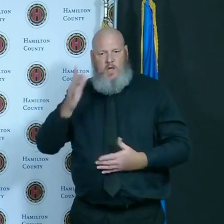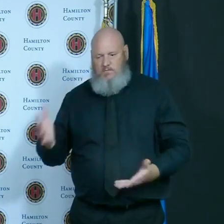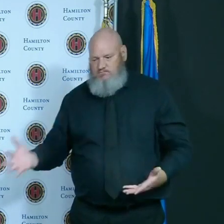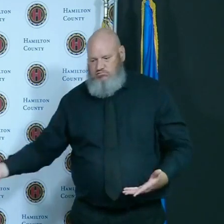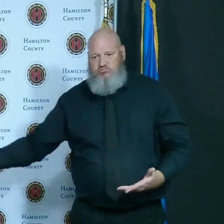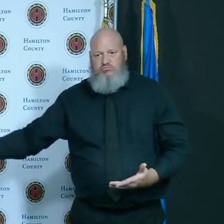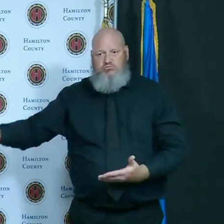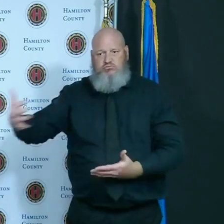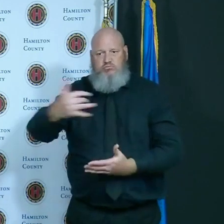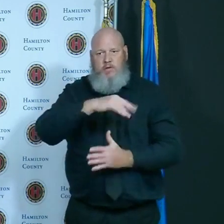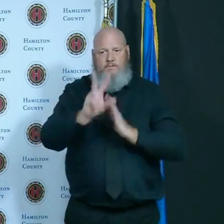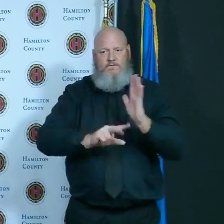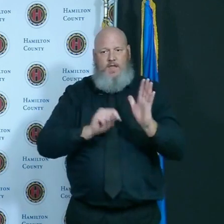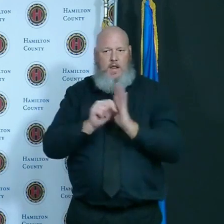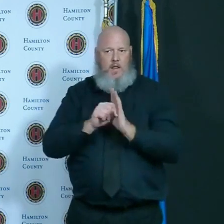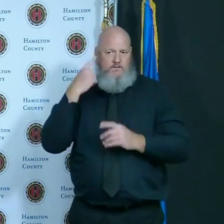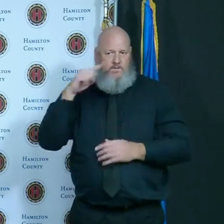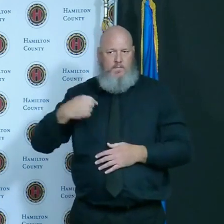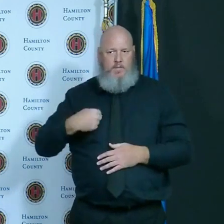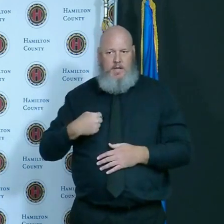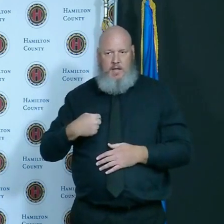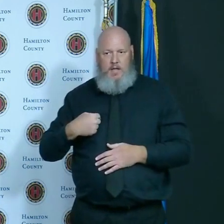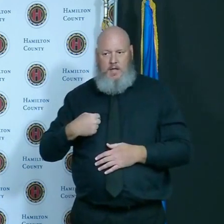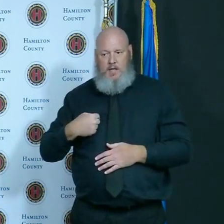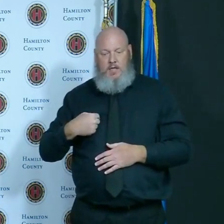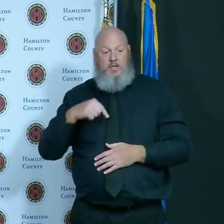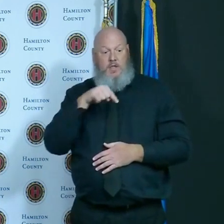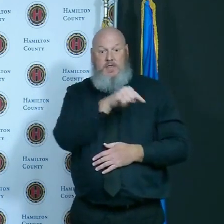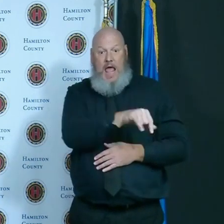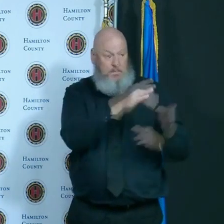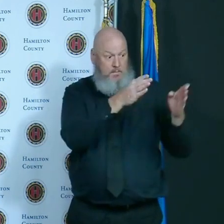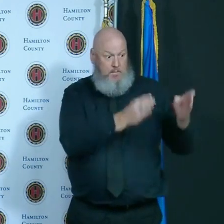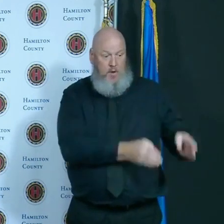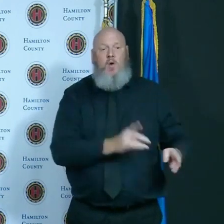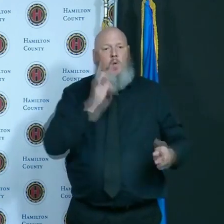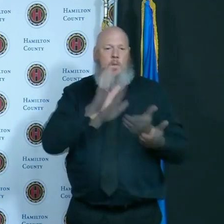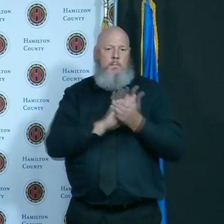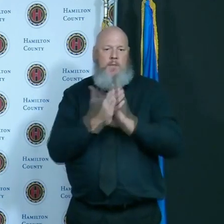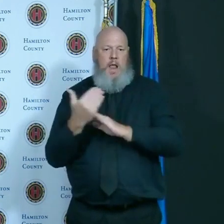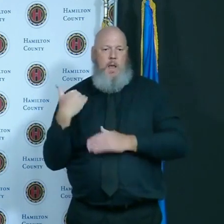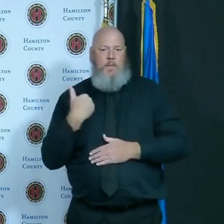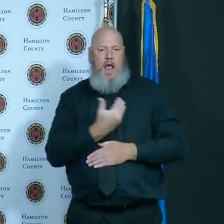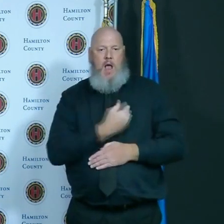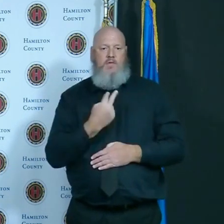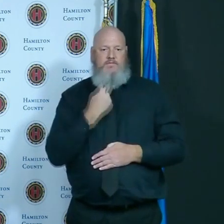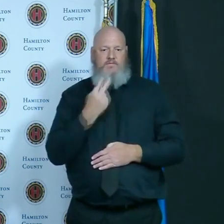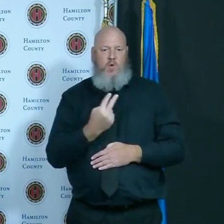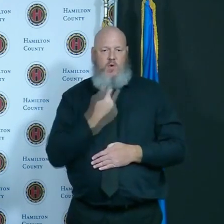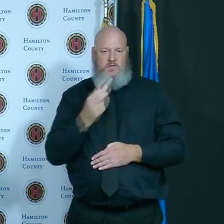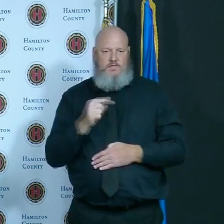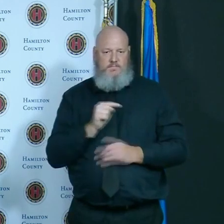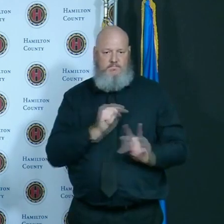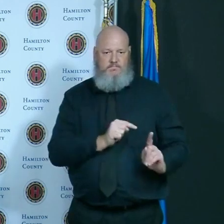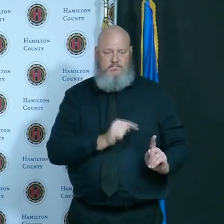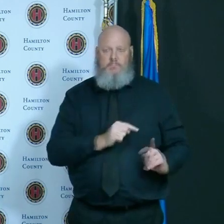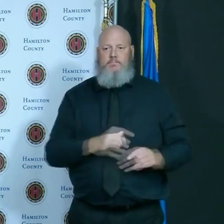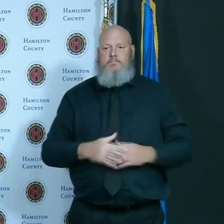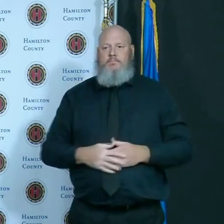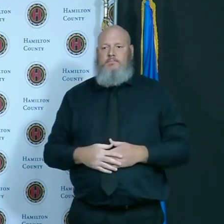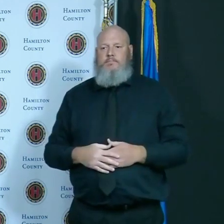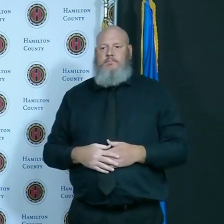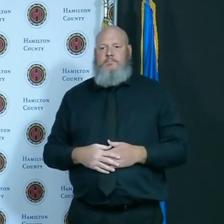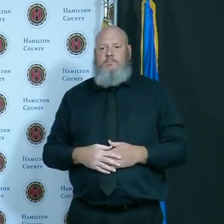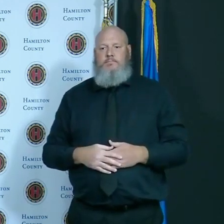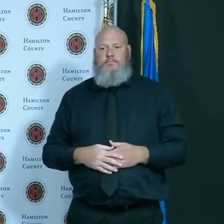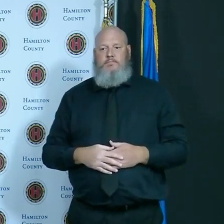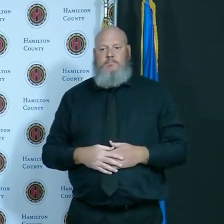conduit through which I communicate to you. I look forward to meeting you once you all decide upon a date for your first